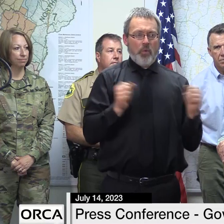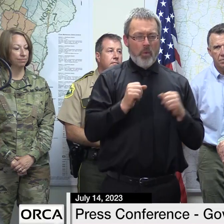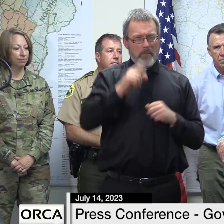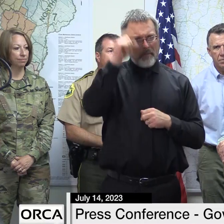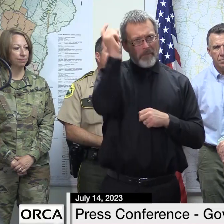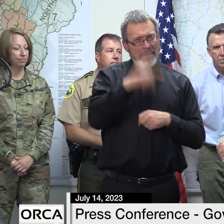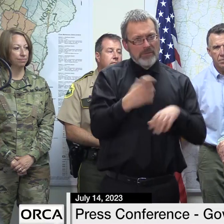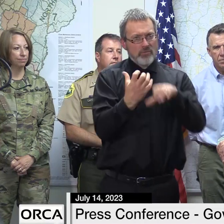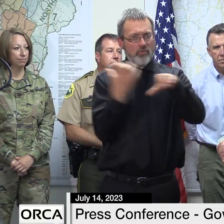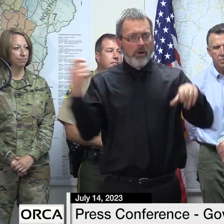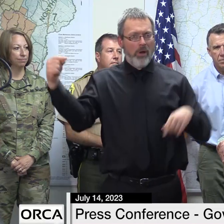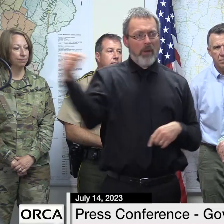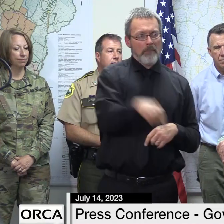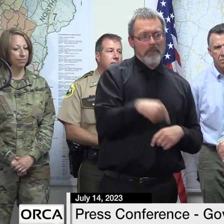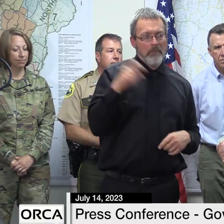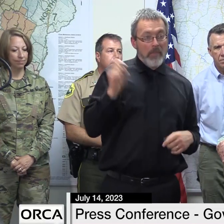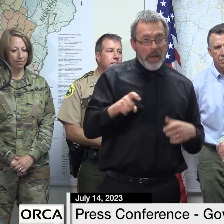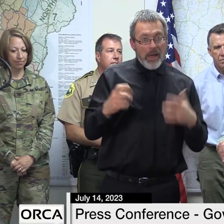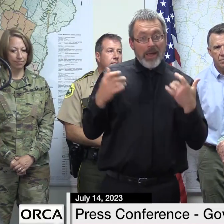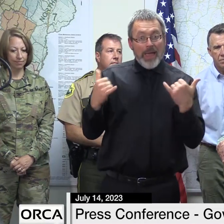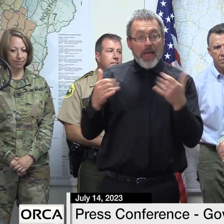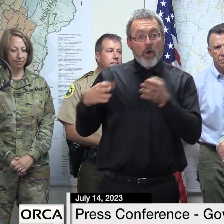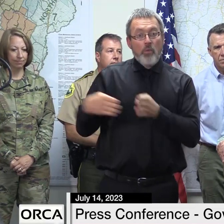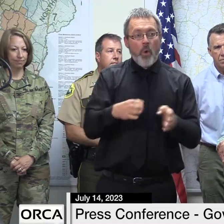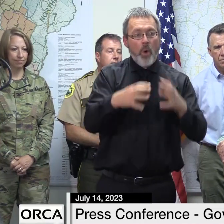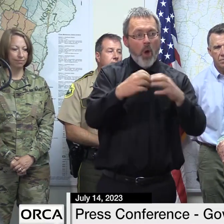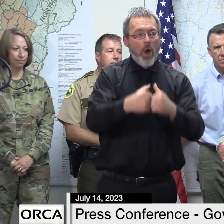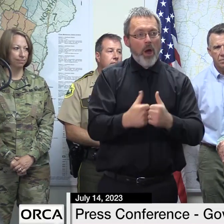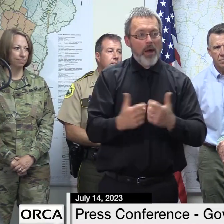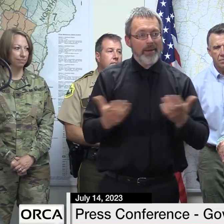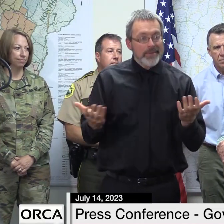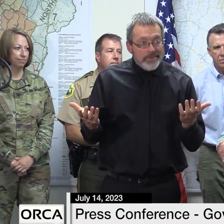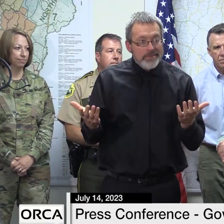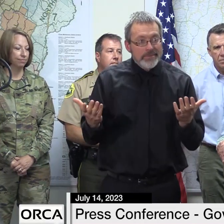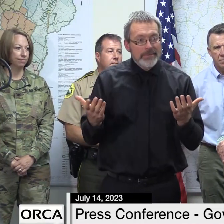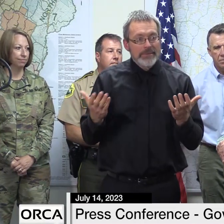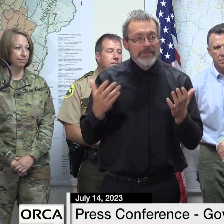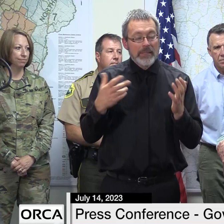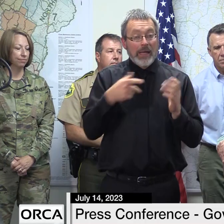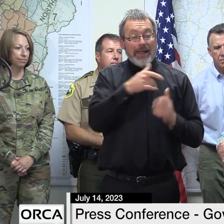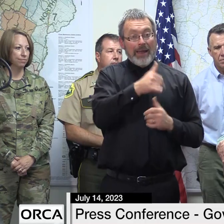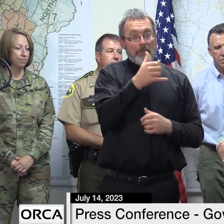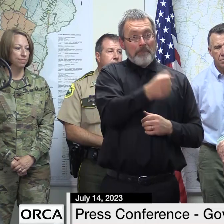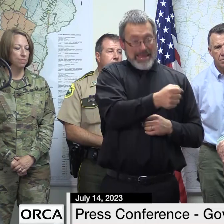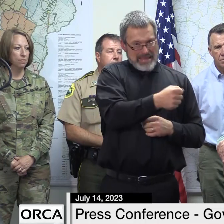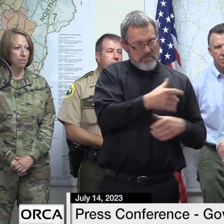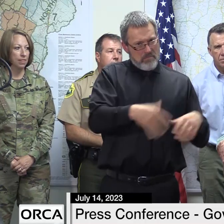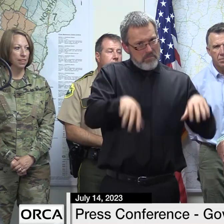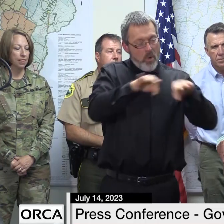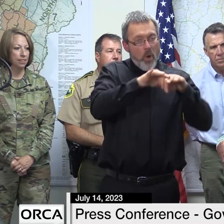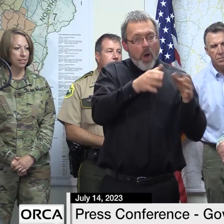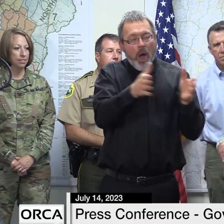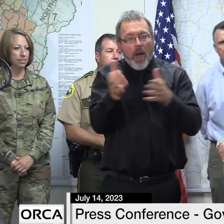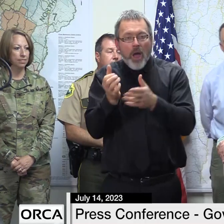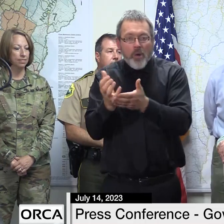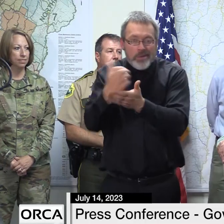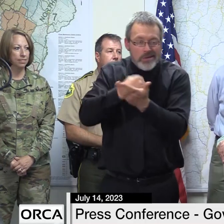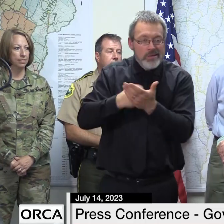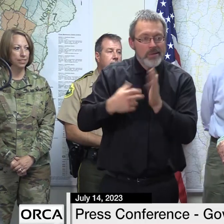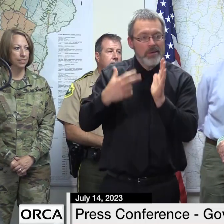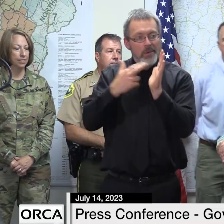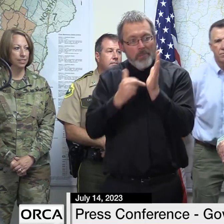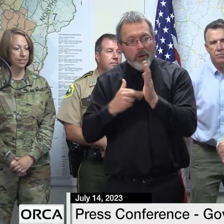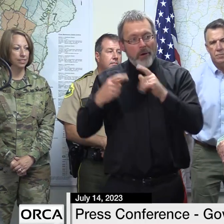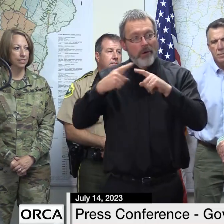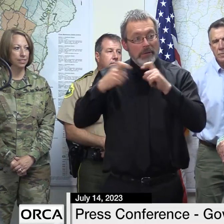creamery to be processed into, you know, cheese or butter, yogurt, et cetera. So when we had a number of roads that